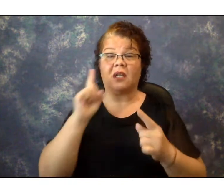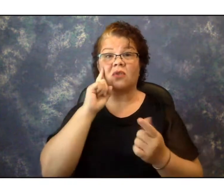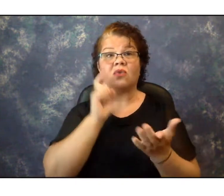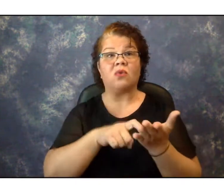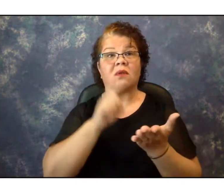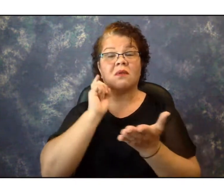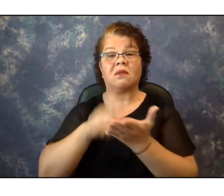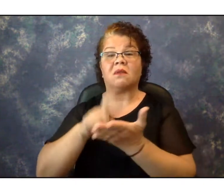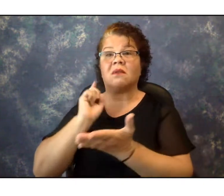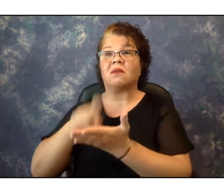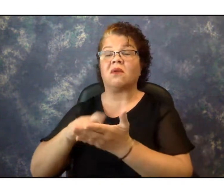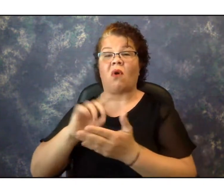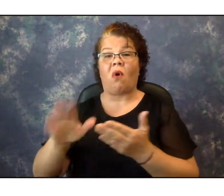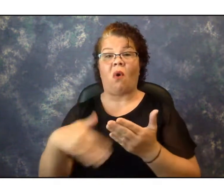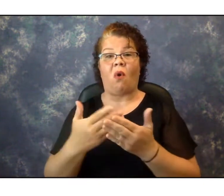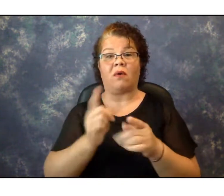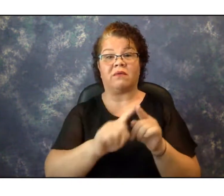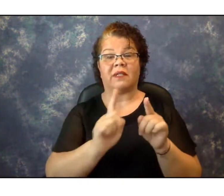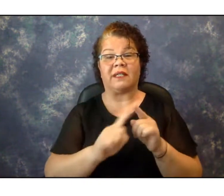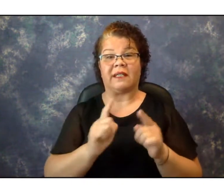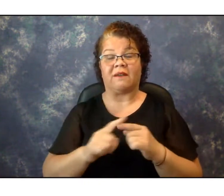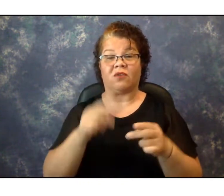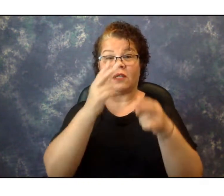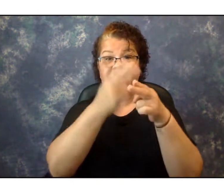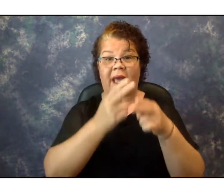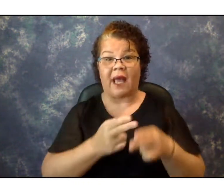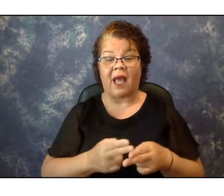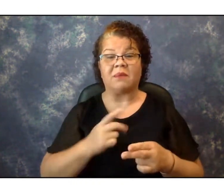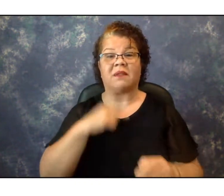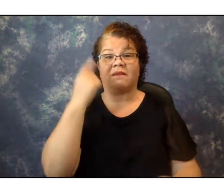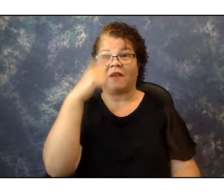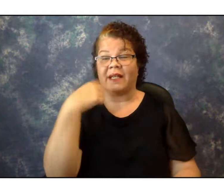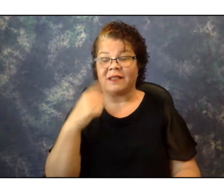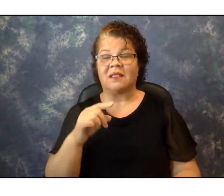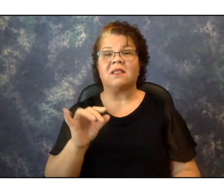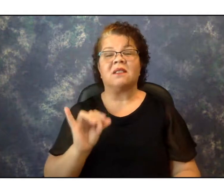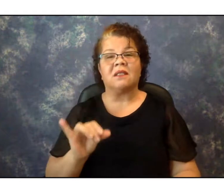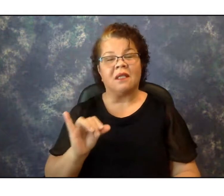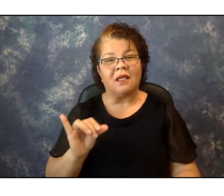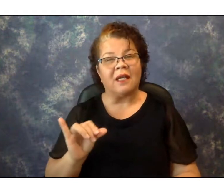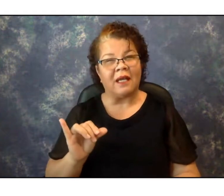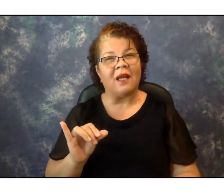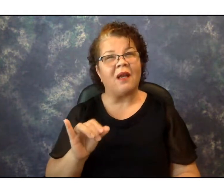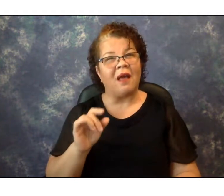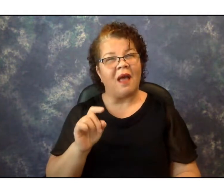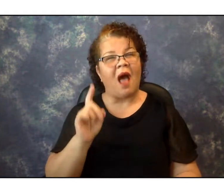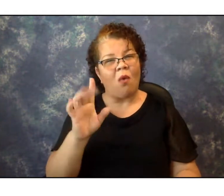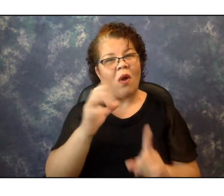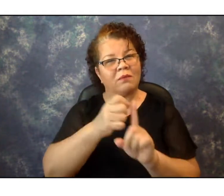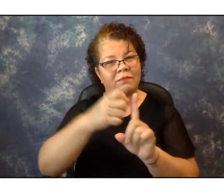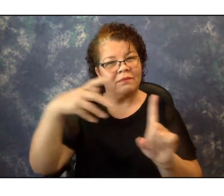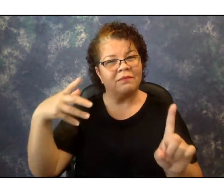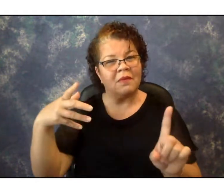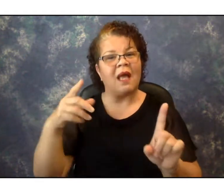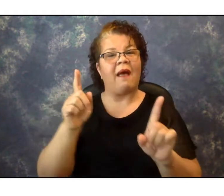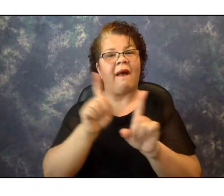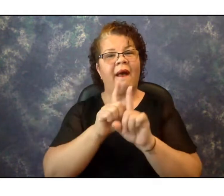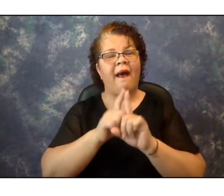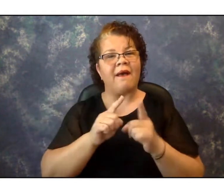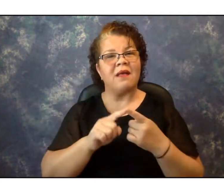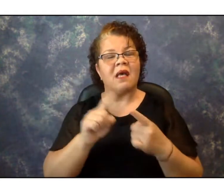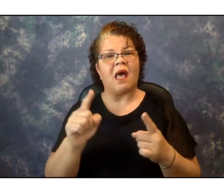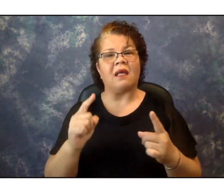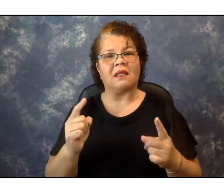those people. I think we do have to go further in as the parents of our beautiful